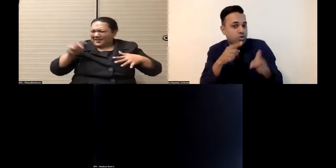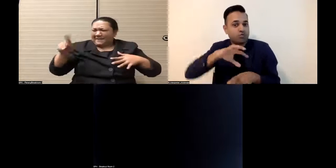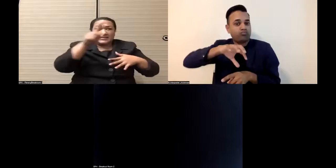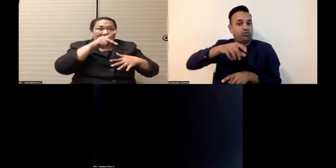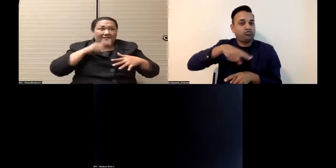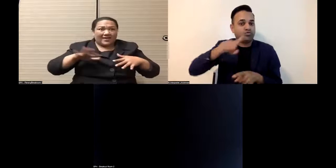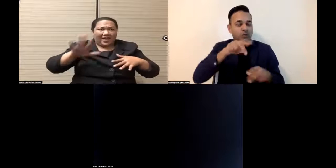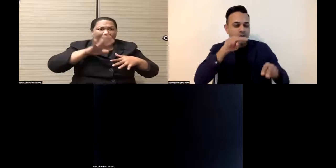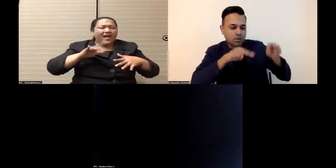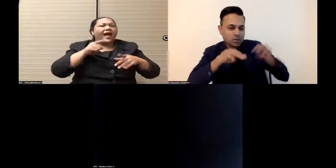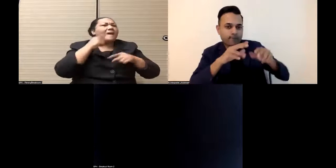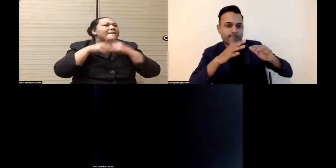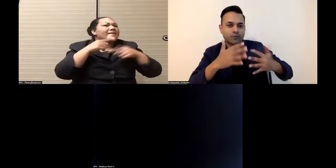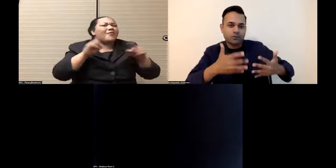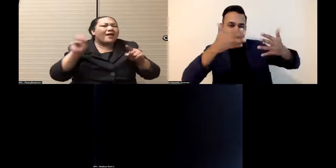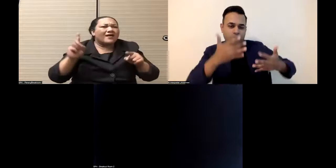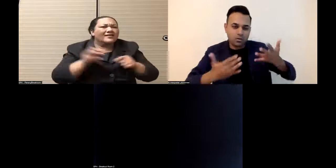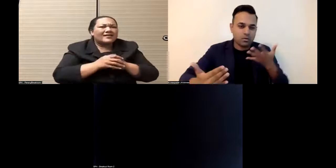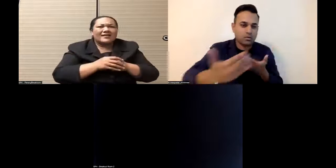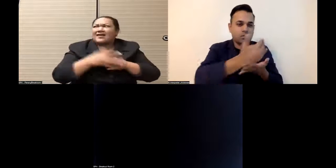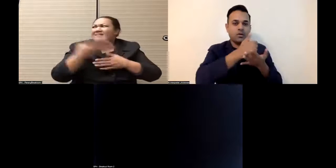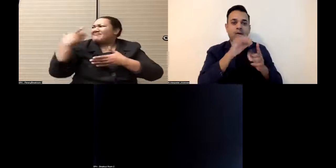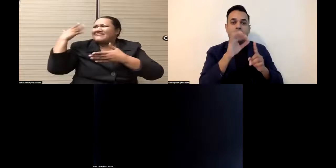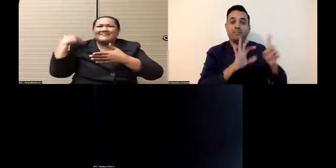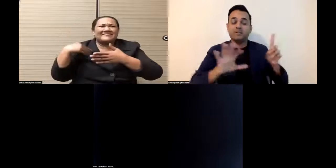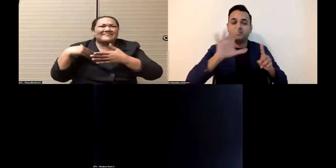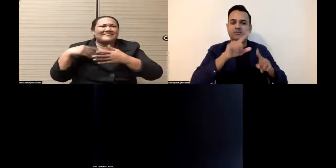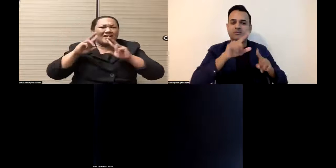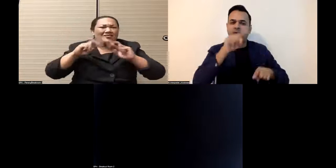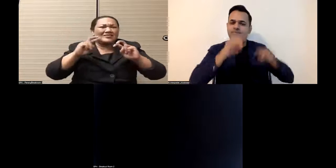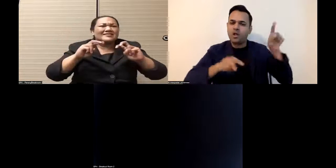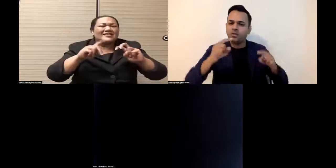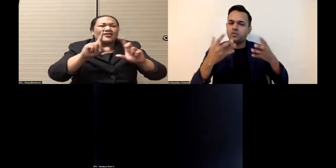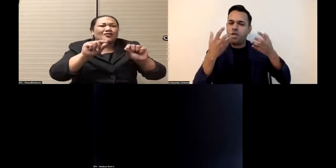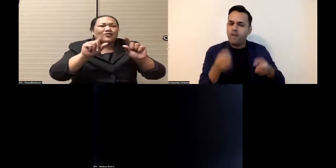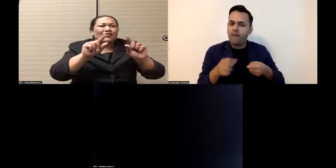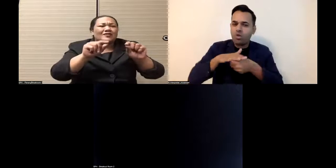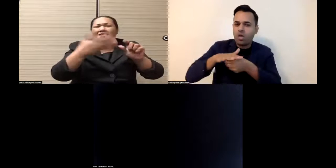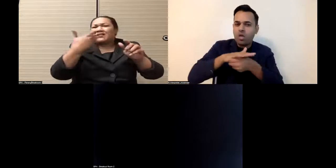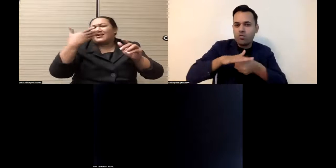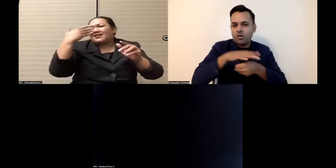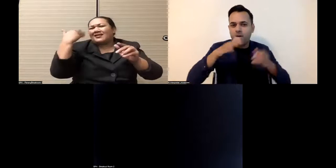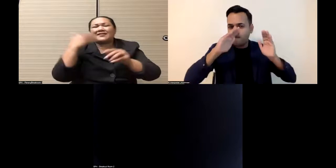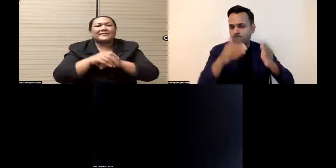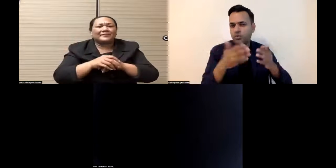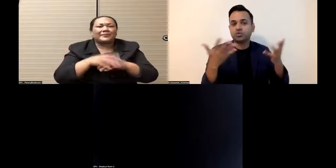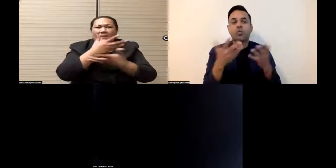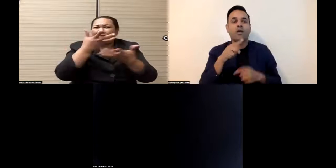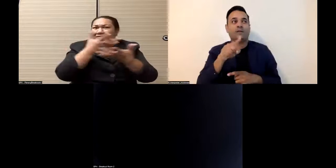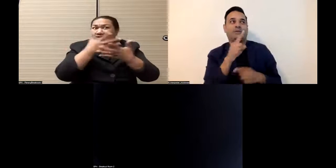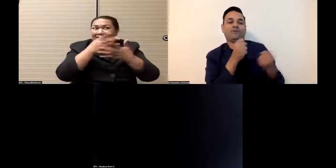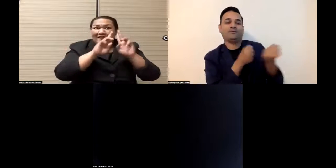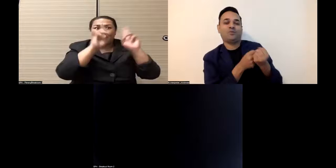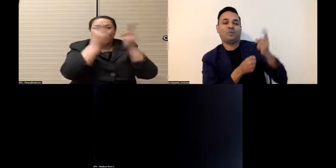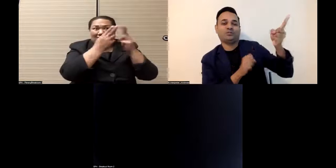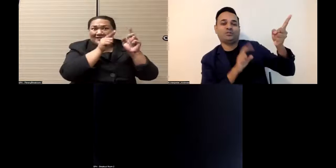of UNICEF and shared with us by the PACREF Facilitation Unit. We heard about the Pacific Regional Inclusive Education